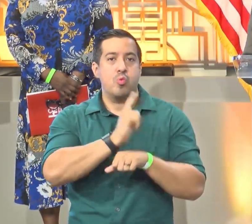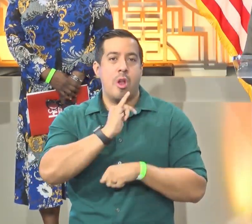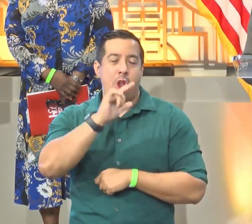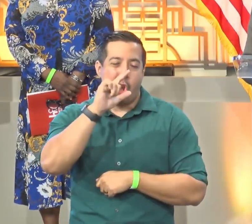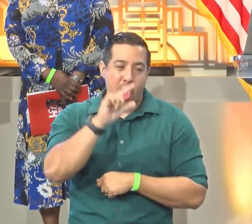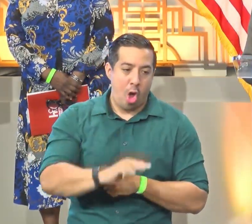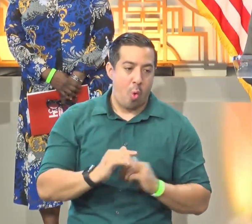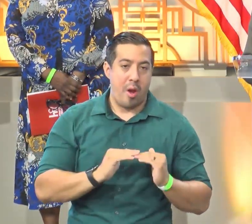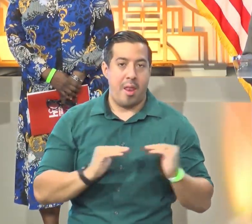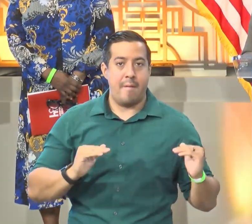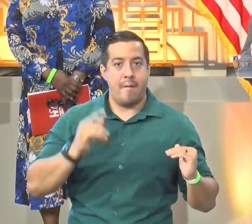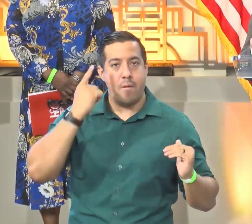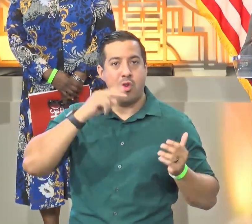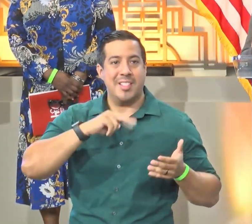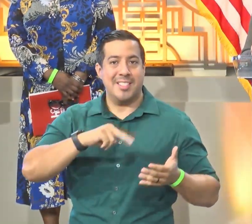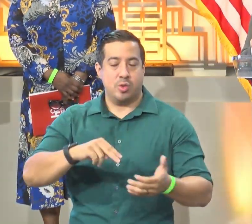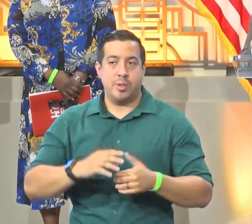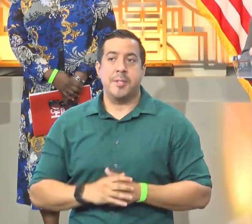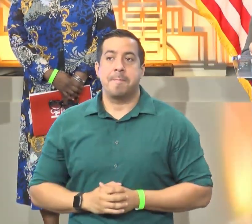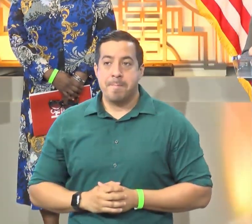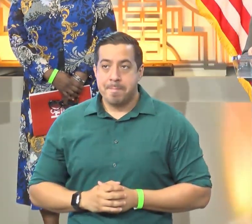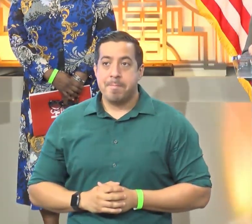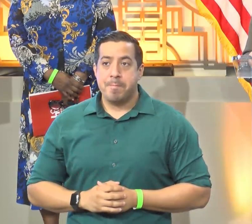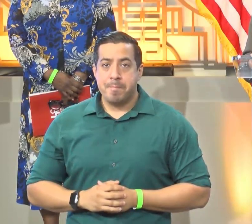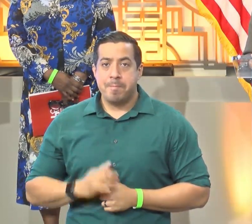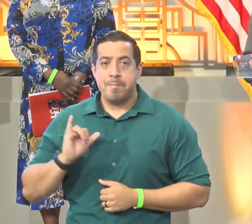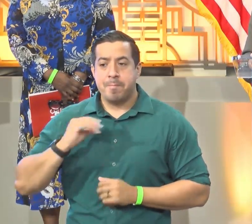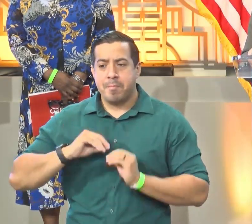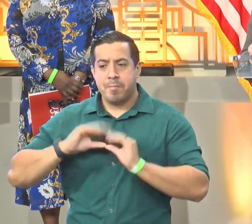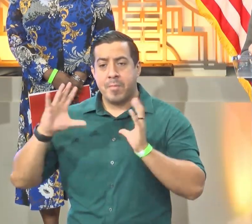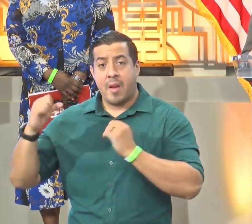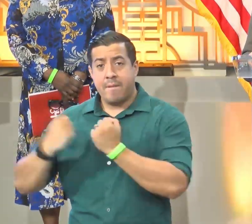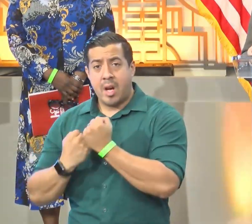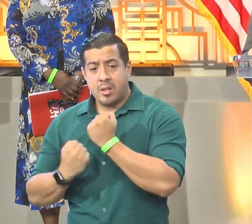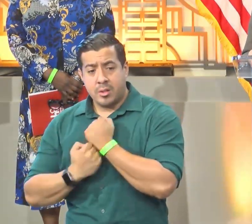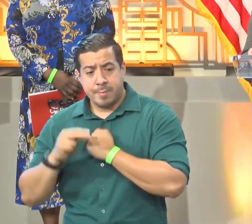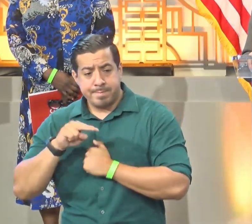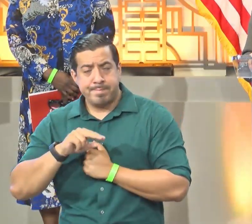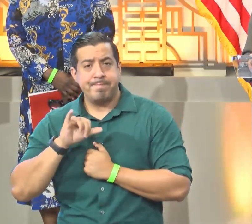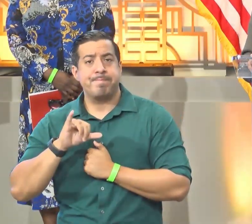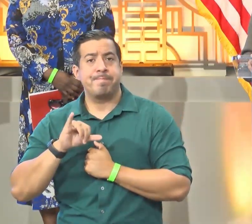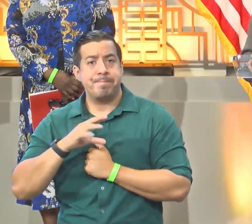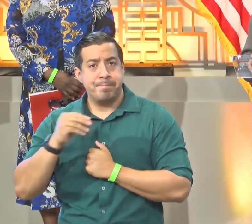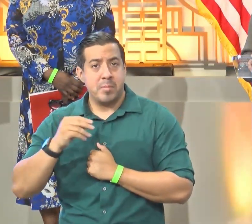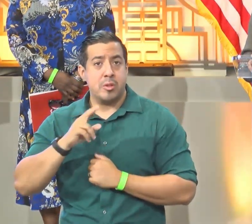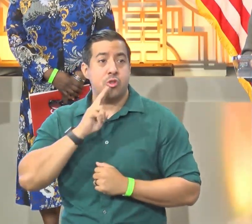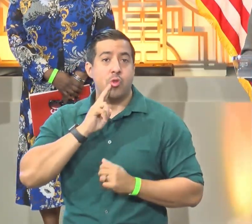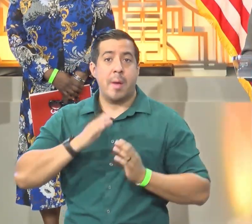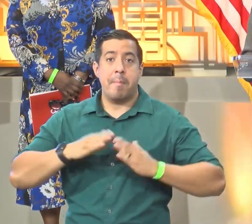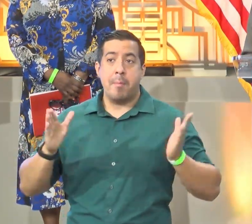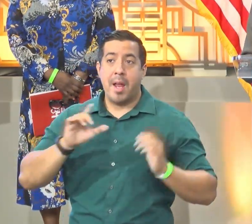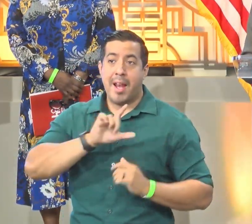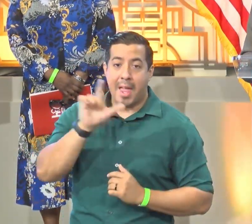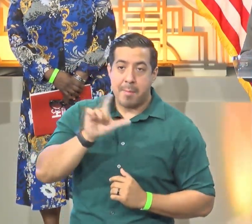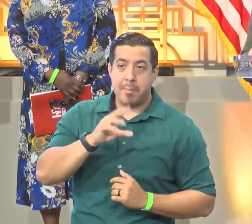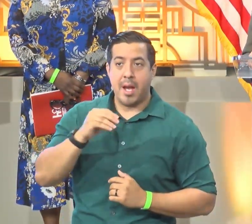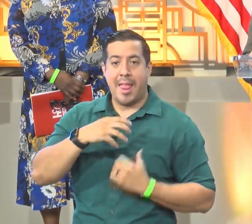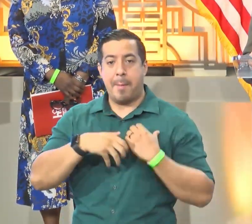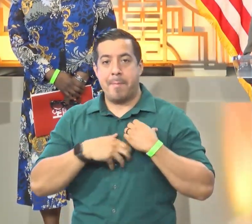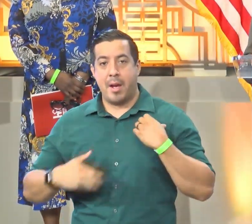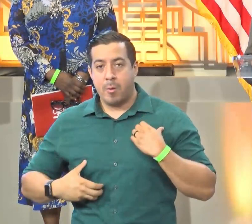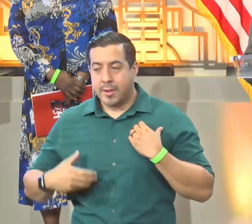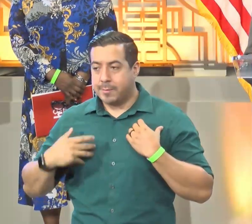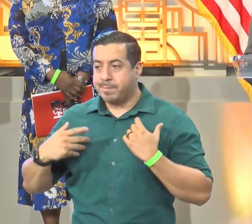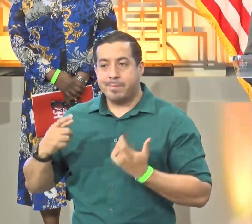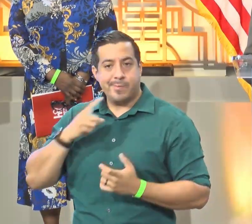lowest level of literacy. This made clear to the foundation and to the Houston Public Library and to the mayor that we